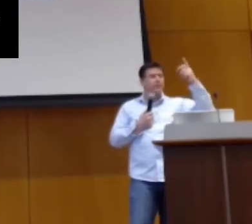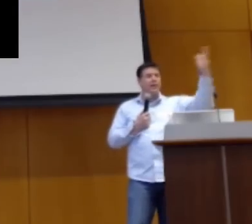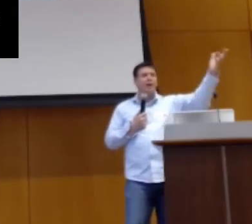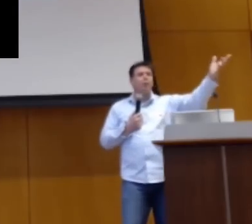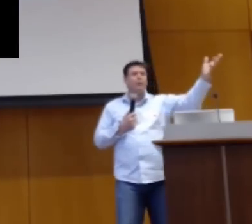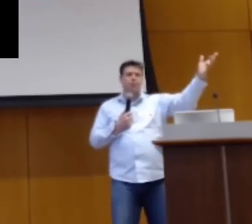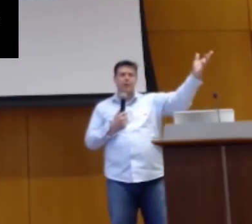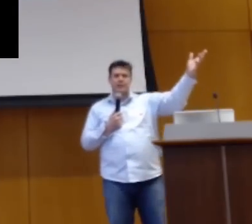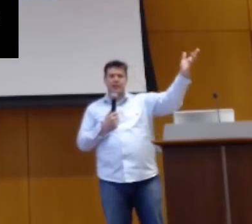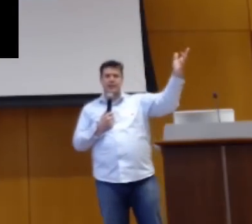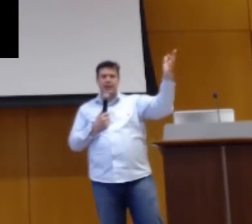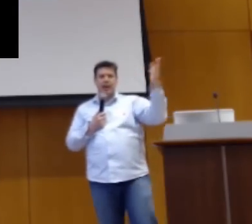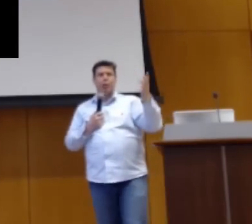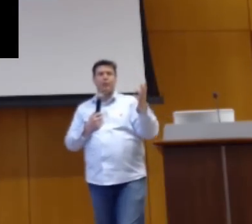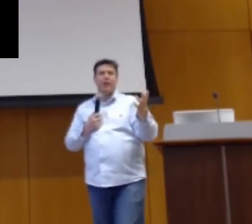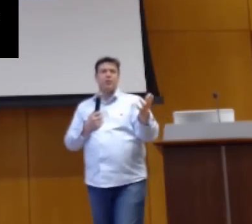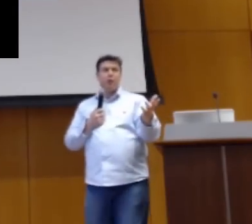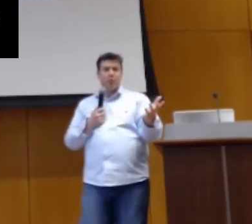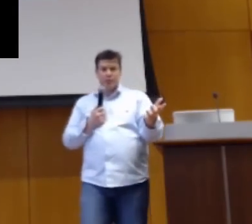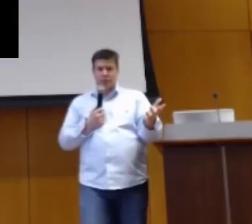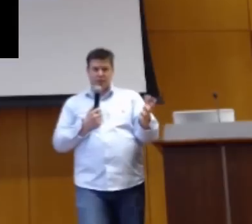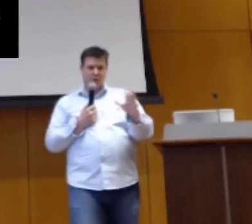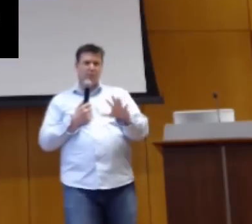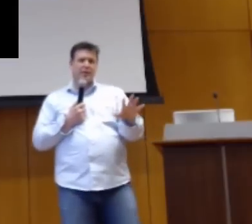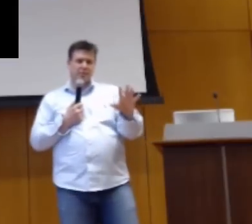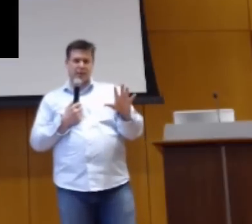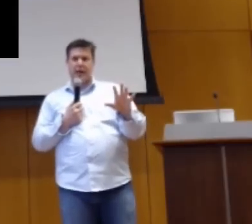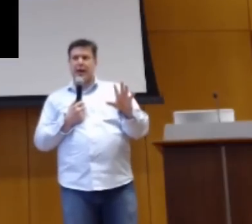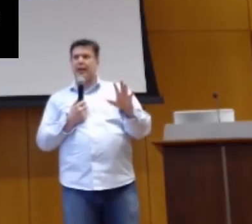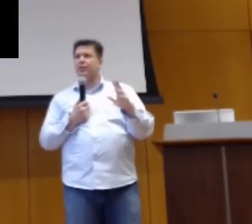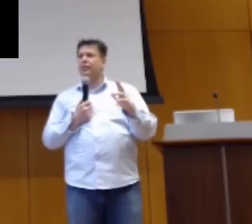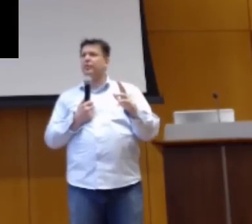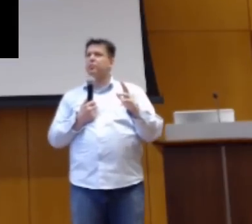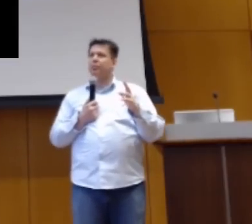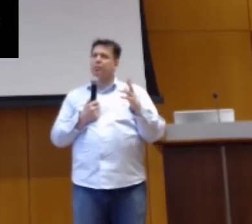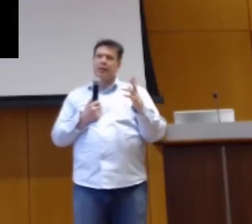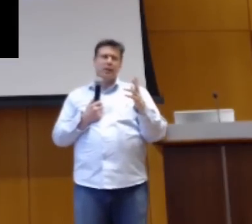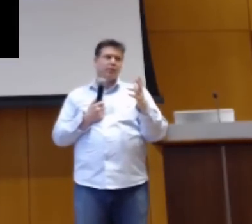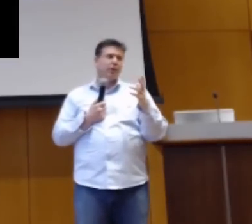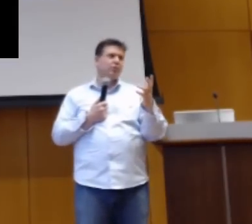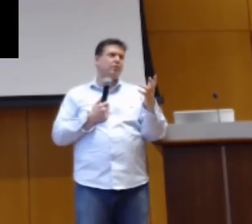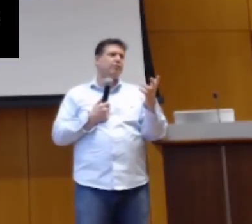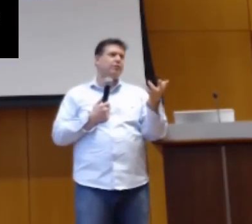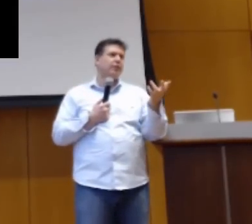There's a lot more than 26. We found 200 so far, approximately. And I think there's probably another 150,